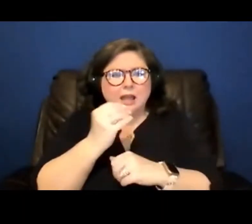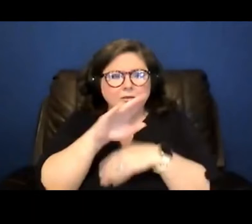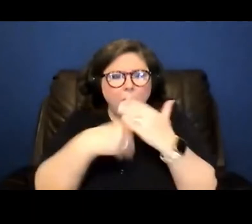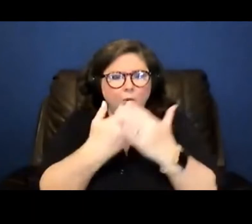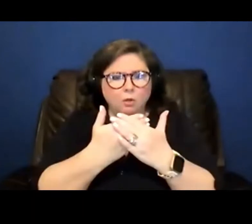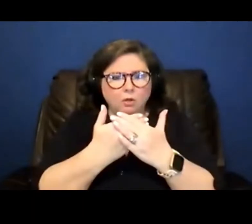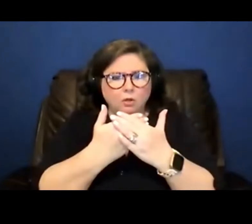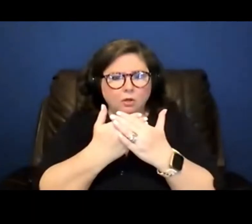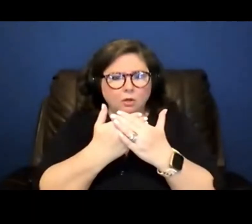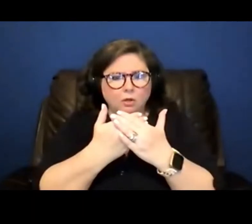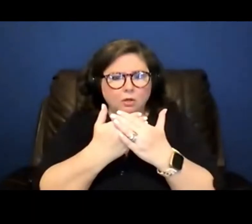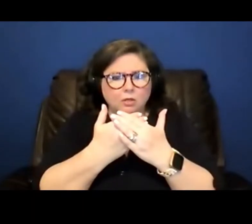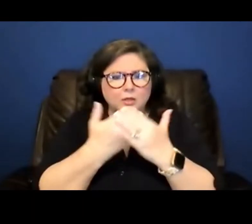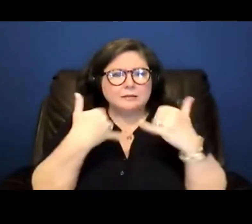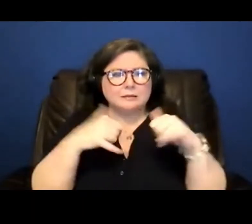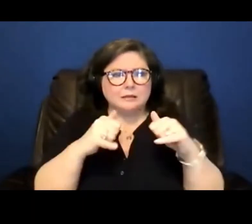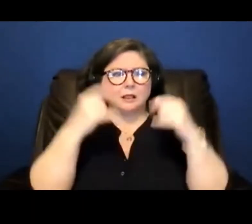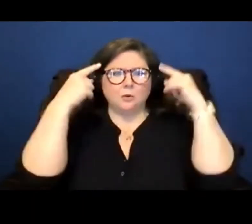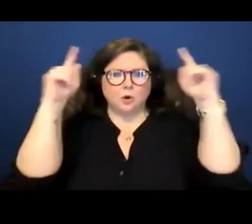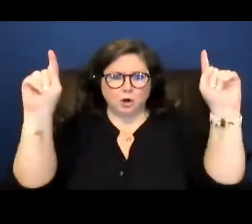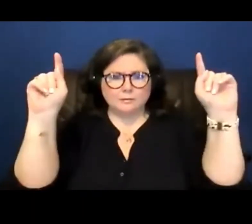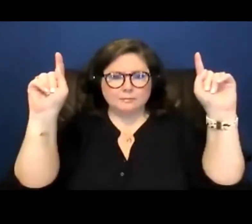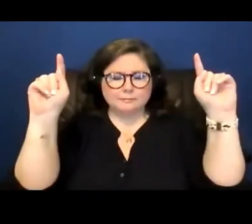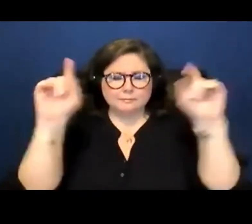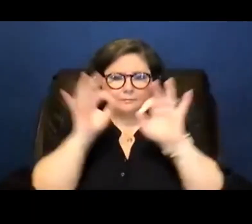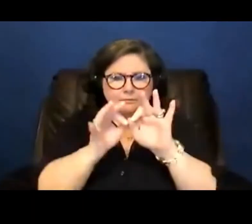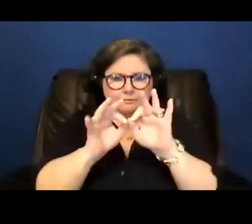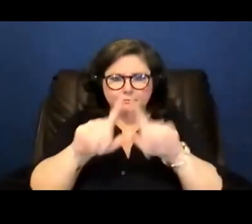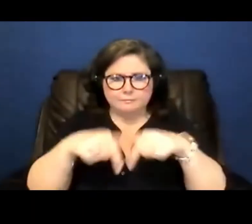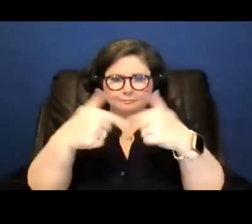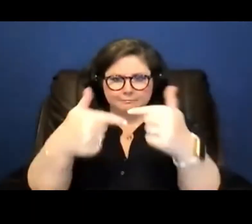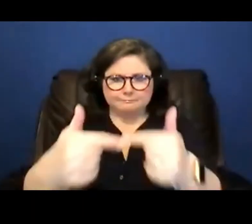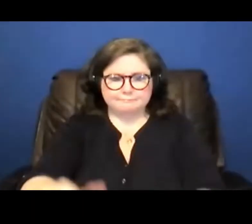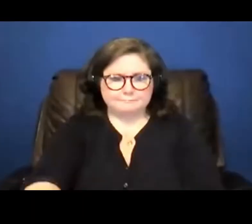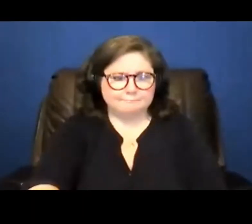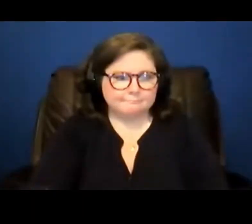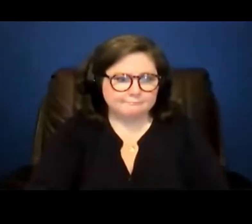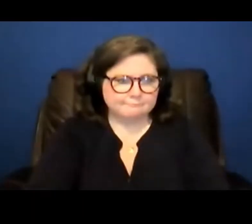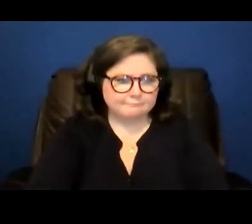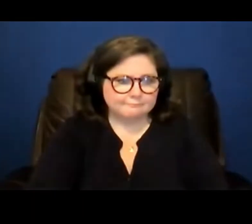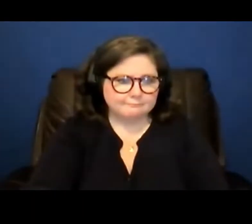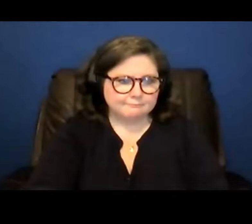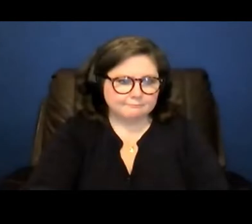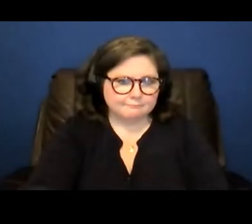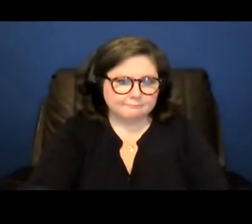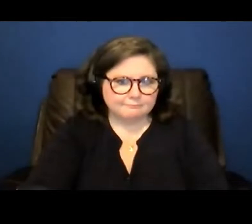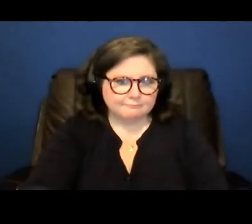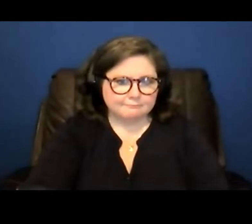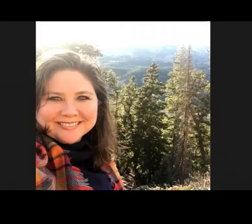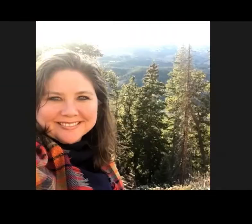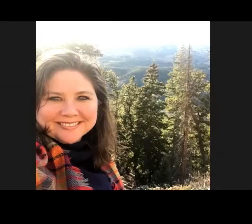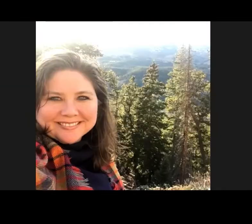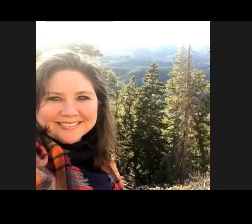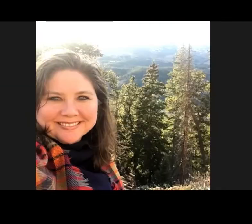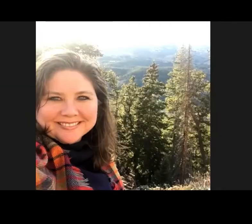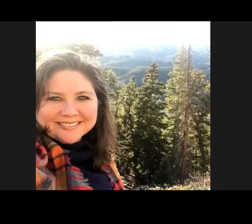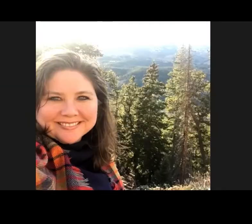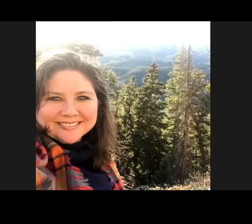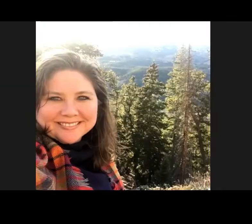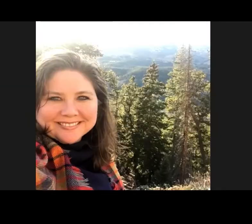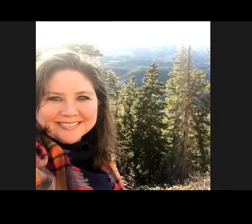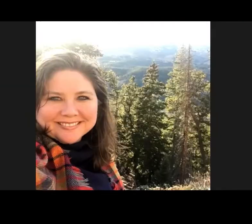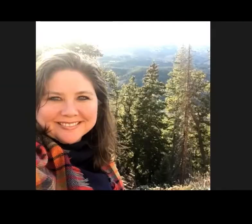that they are still efficacious. So those are the 4 phases of clinical trials. And when you learn